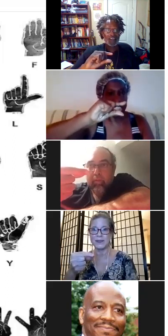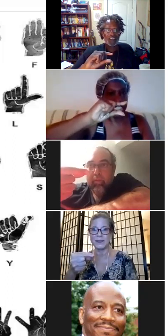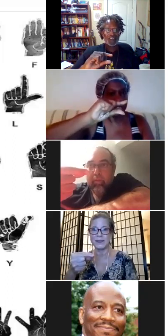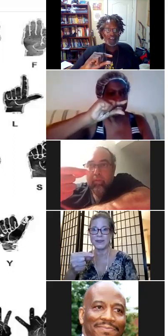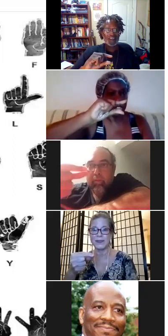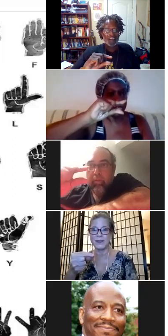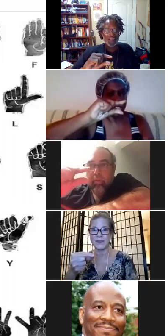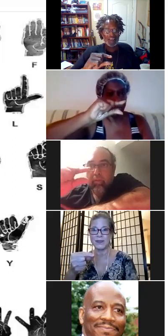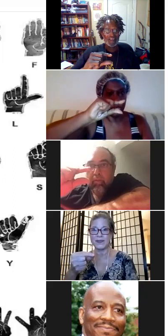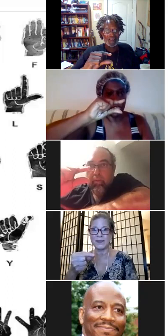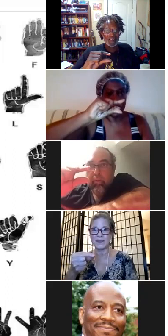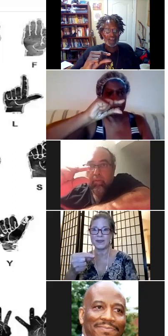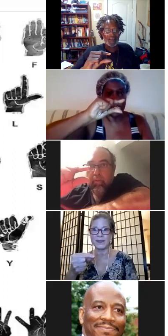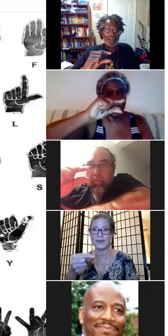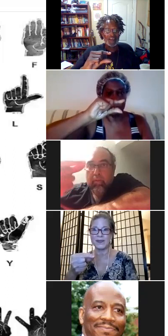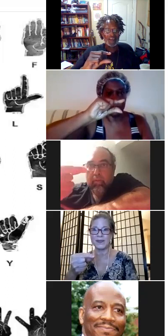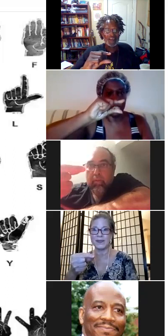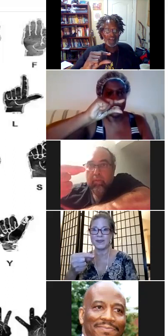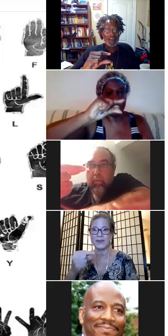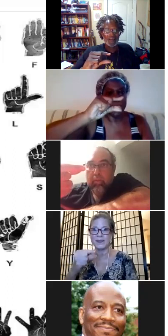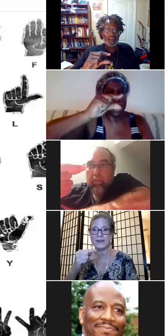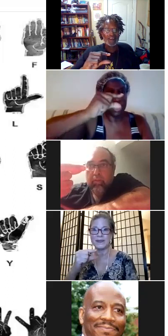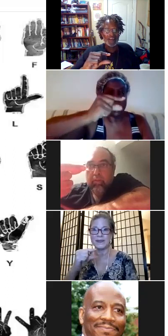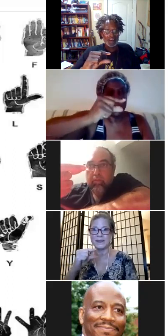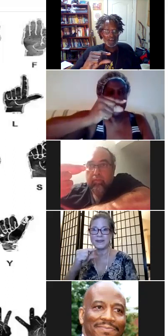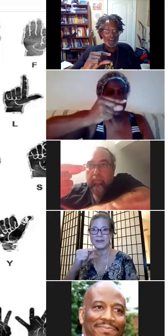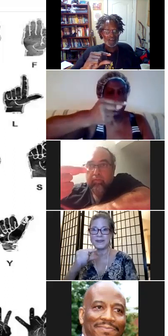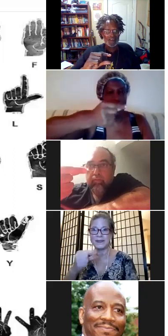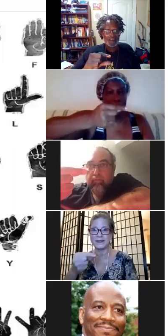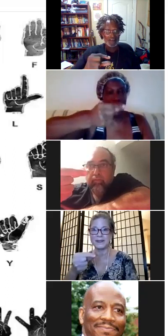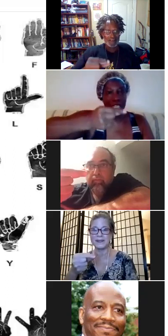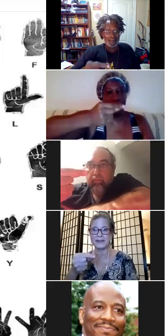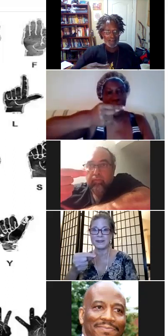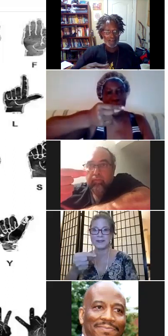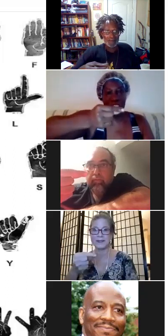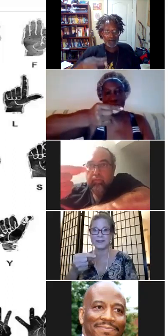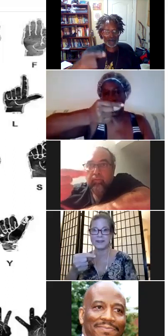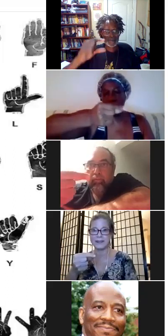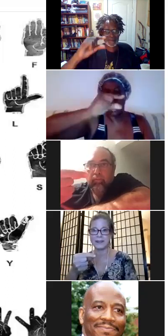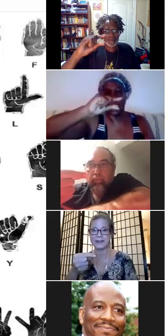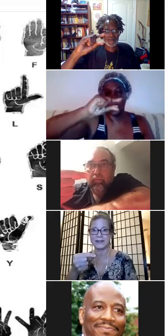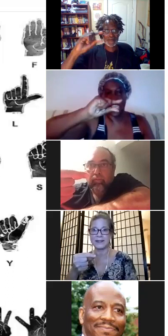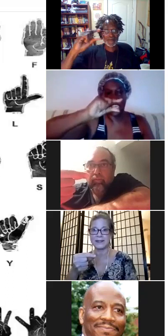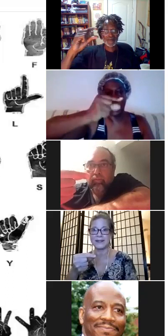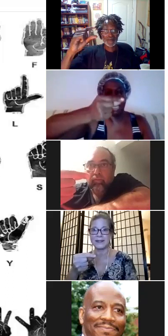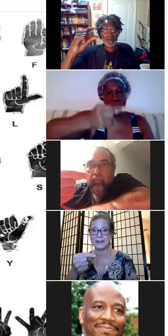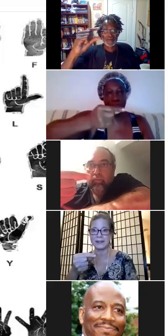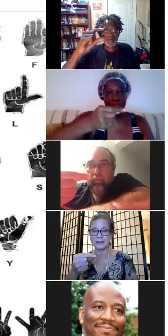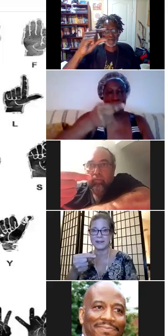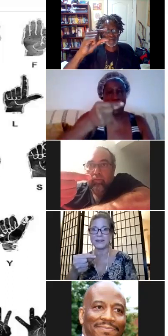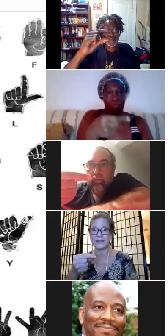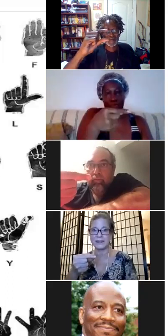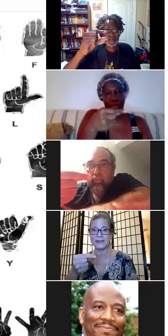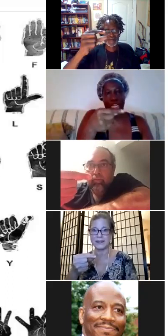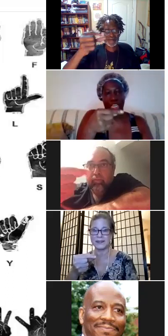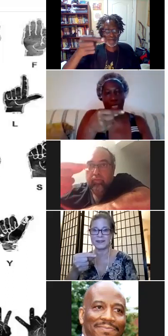fork. Think of a tuning fork in like music instruments, Yeah. and make that sound, that handshake,